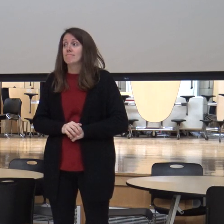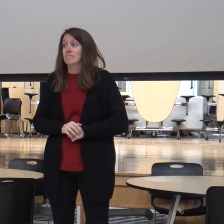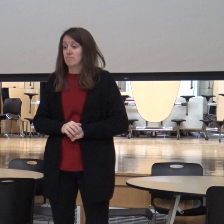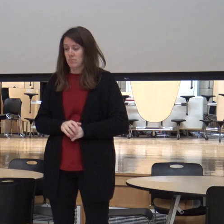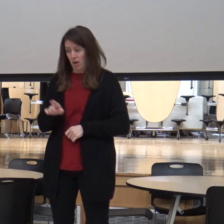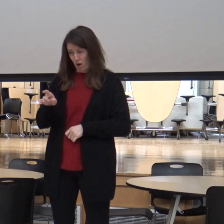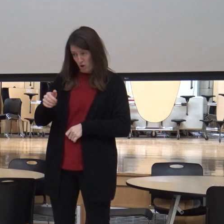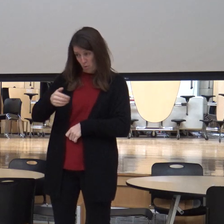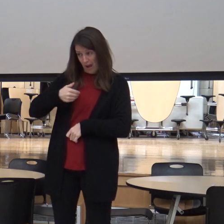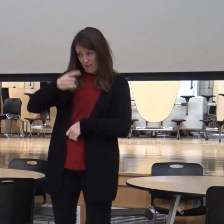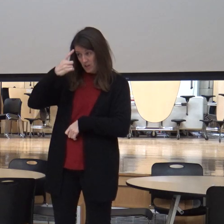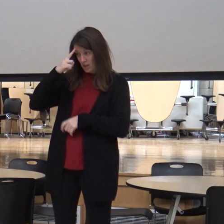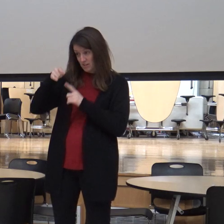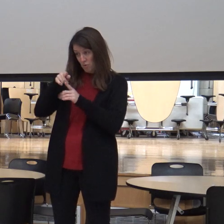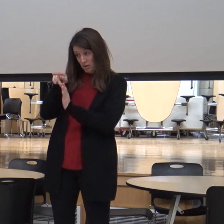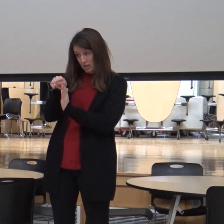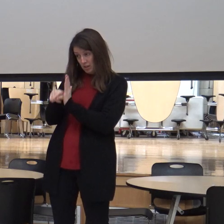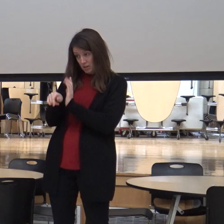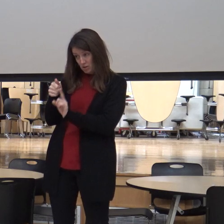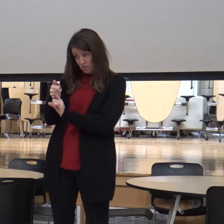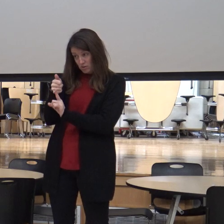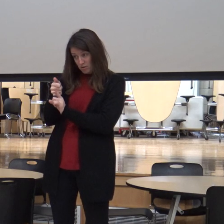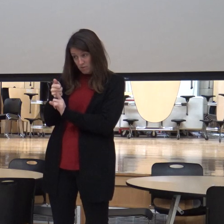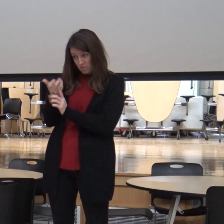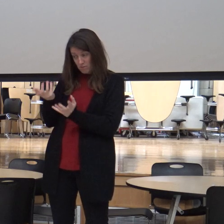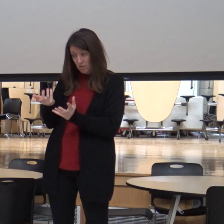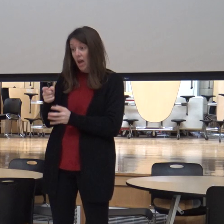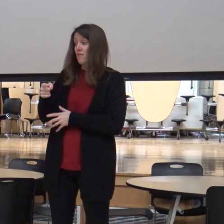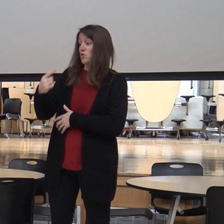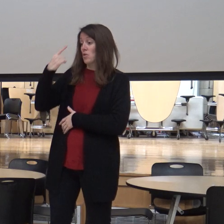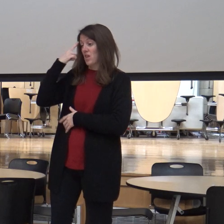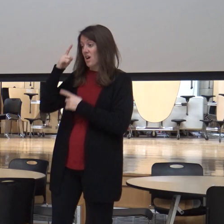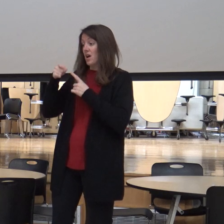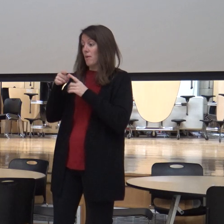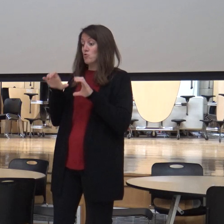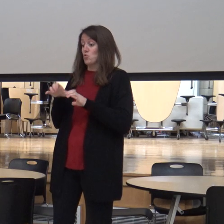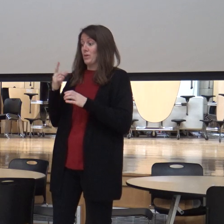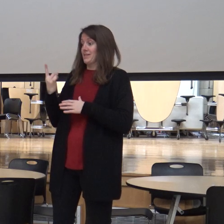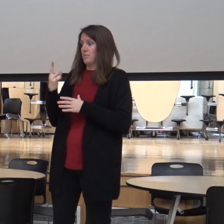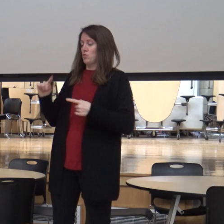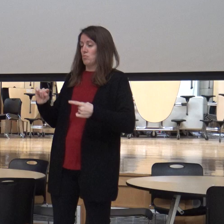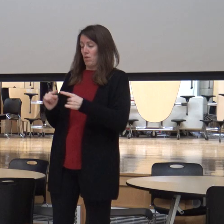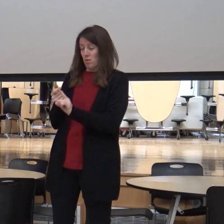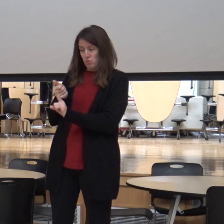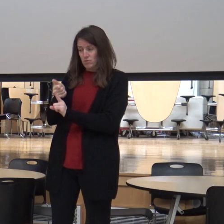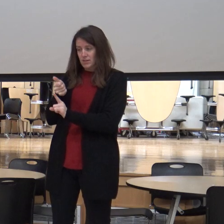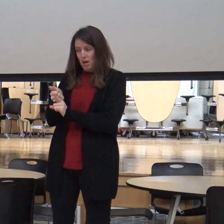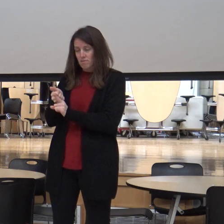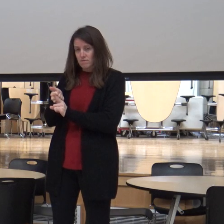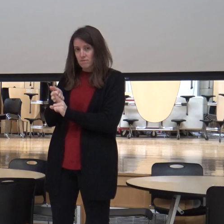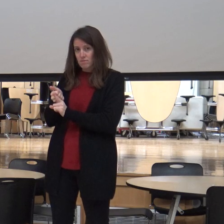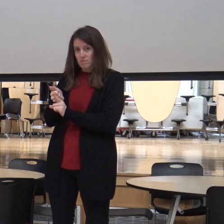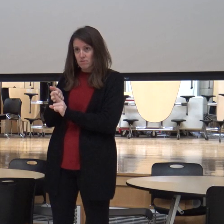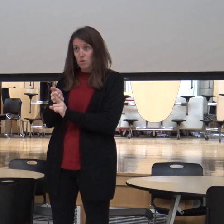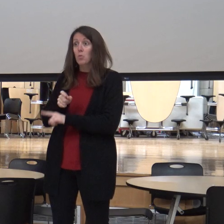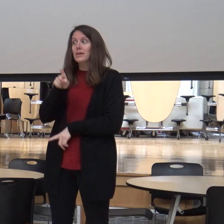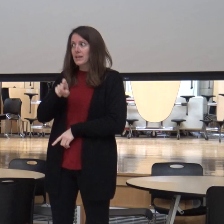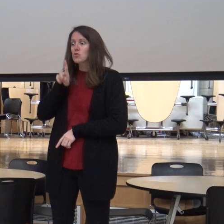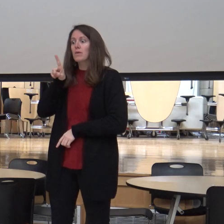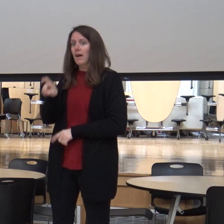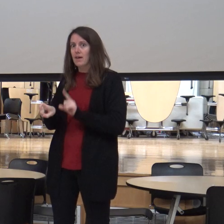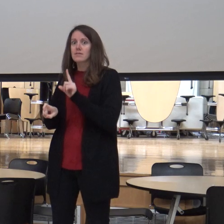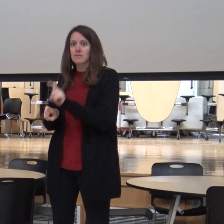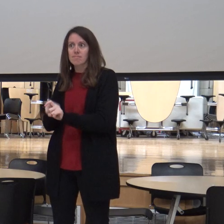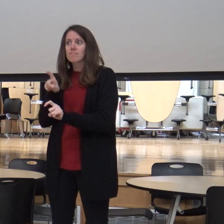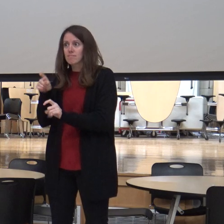Are you having thoughts of killing yourself? Have you having thoughts of suicide? Have you thought about doing something to harm yourself? We need to ask those